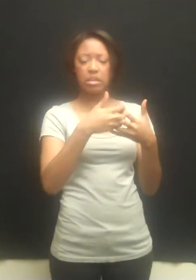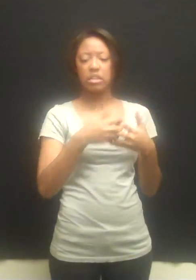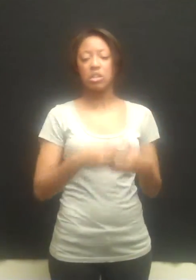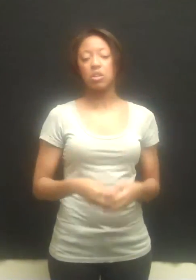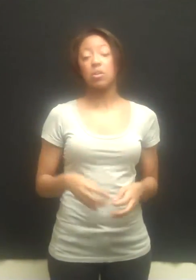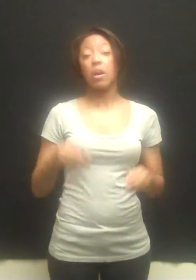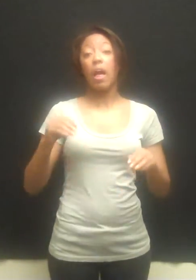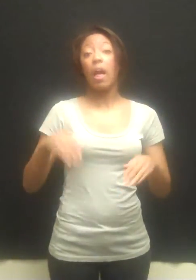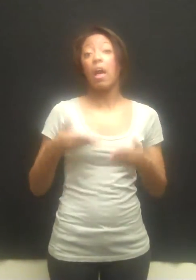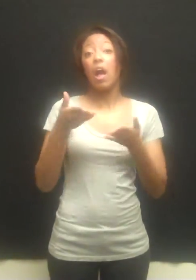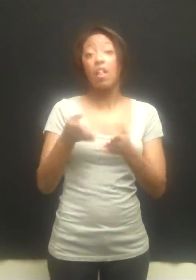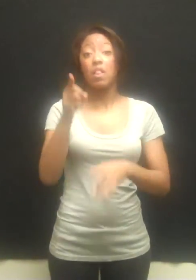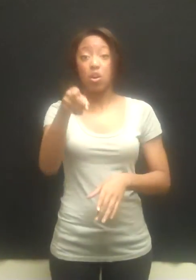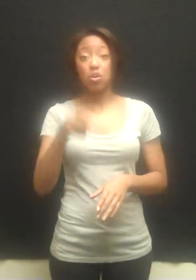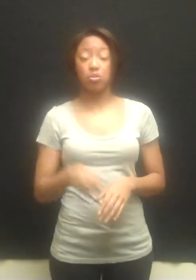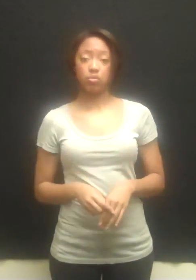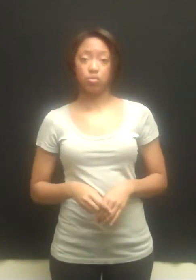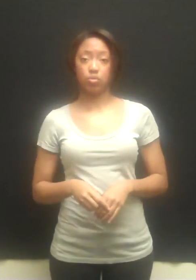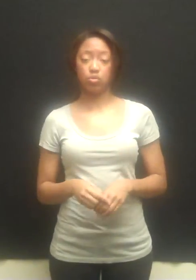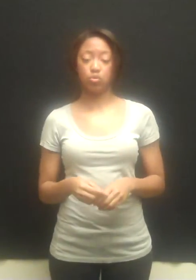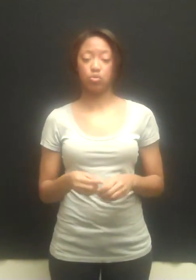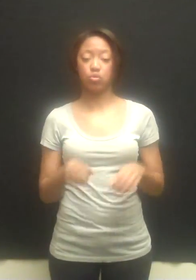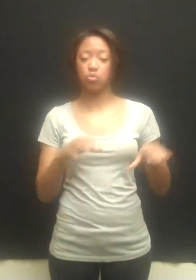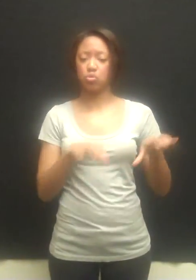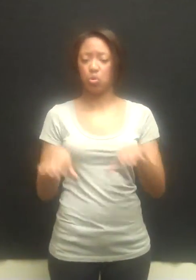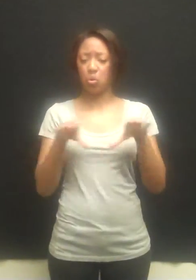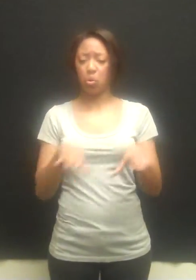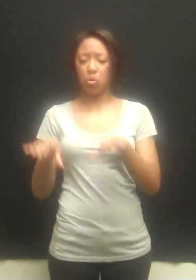few examples of those that are listed here.